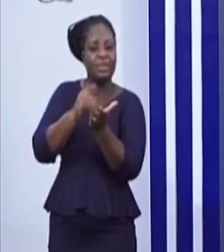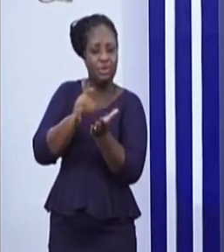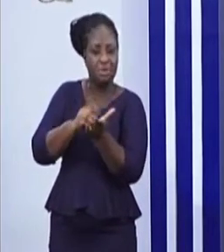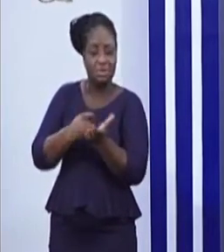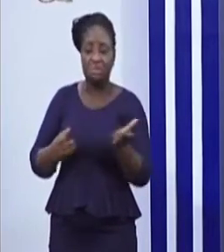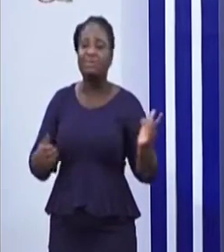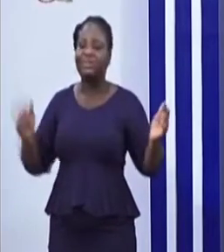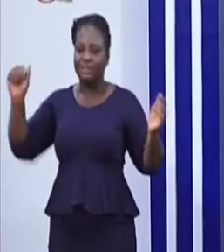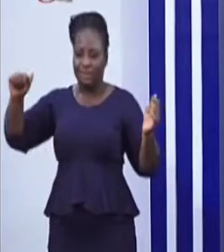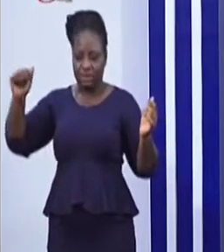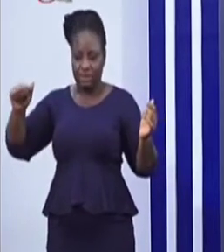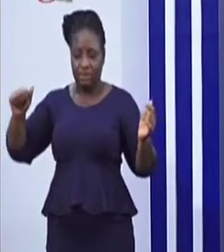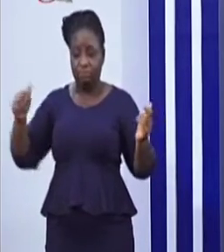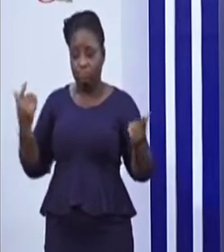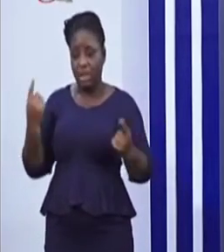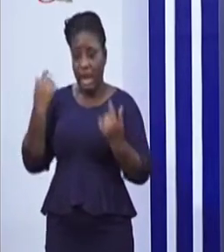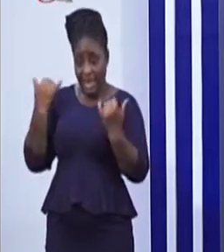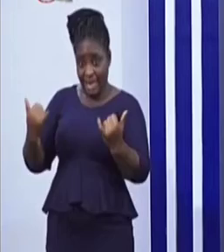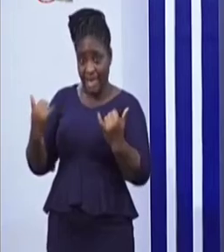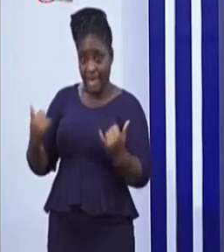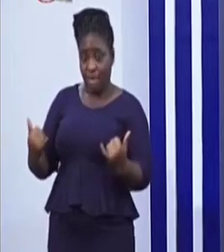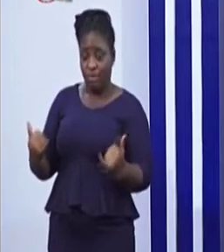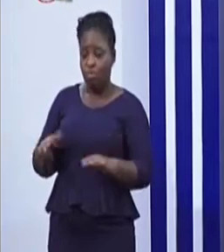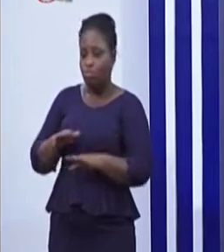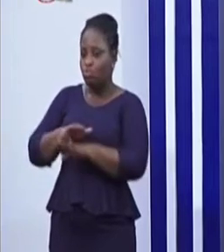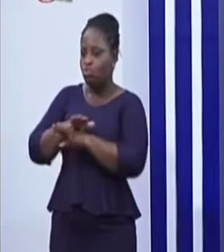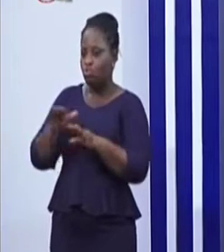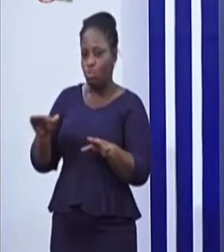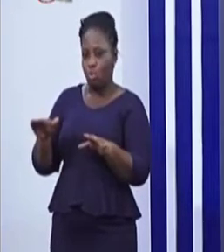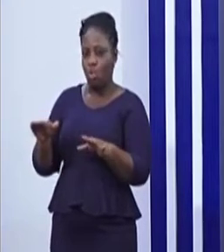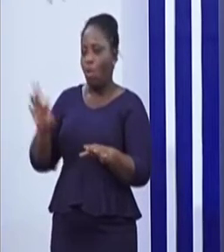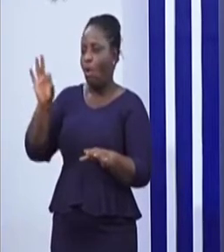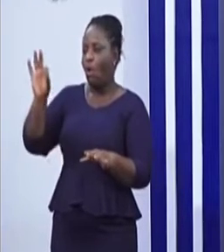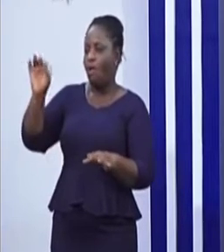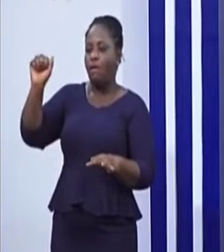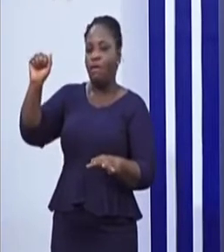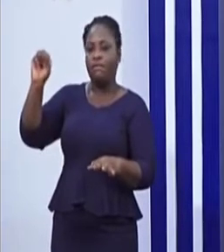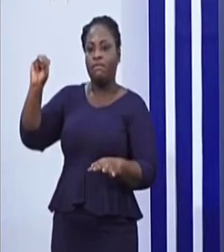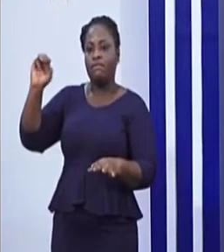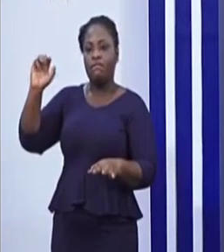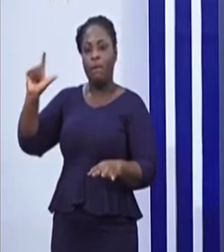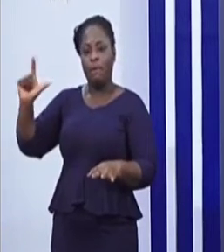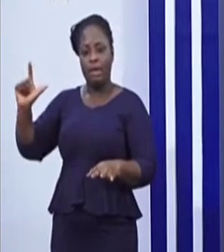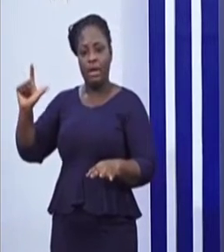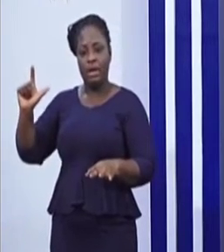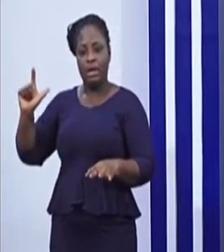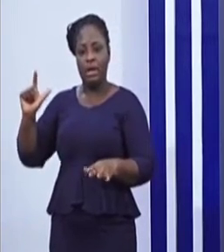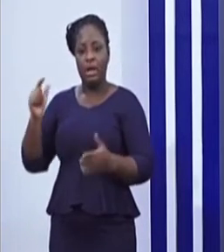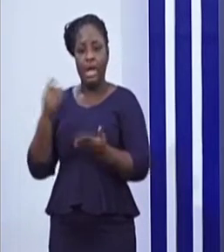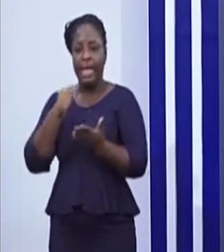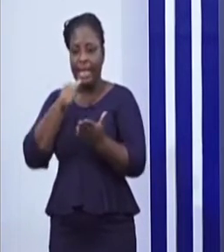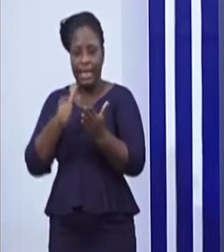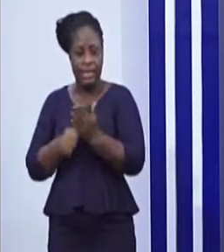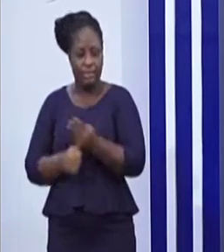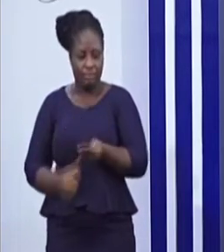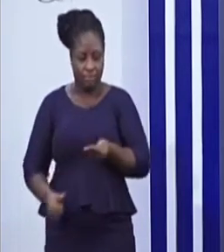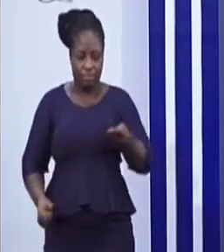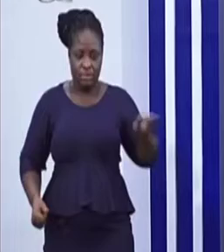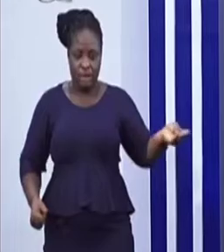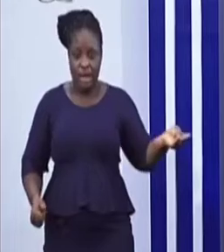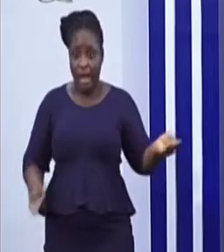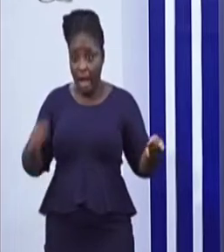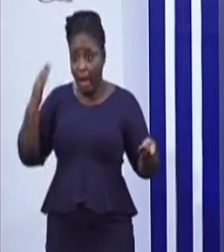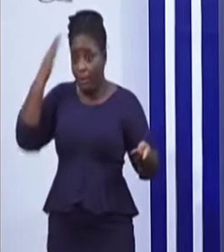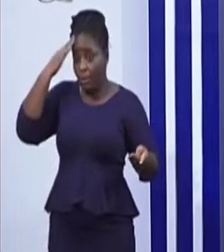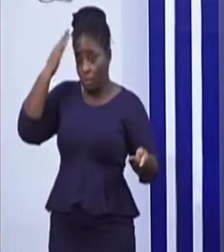Yes, currently there has not been any formal petition on my table, but we are aware of